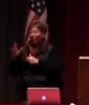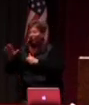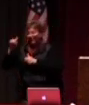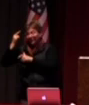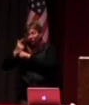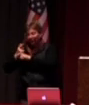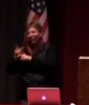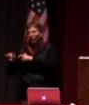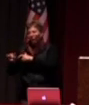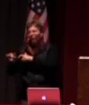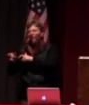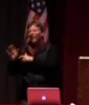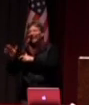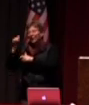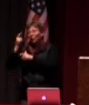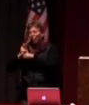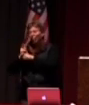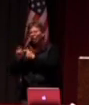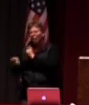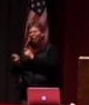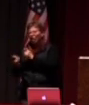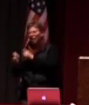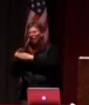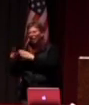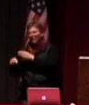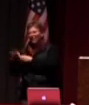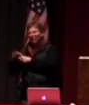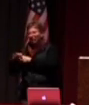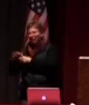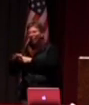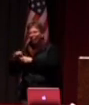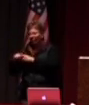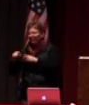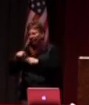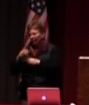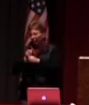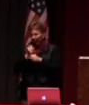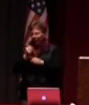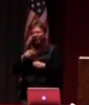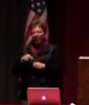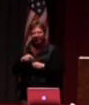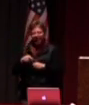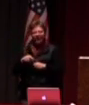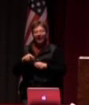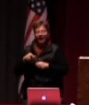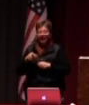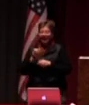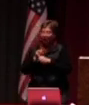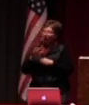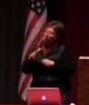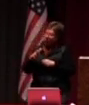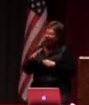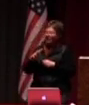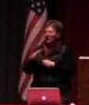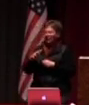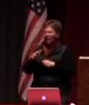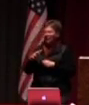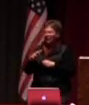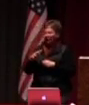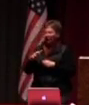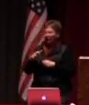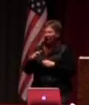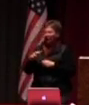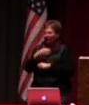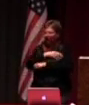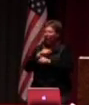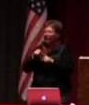tampered with the results to make the endorsement look even more impressive. He may have wielded quasi-dictatorial powers, but again, he didn't rule simply